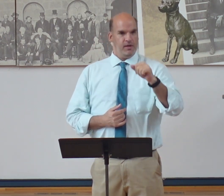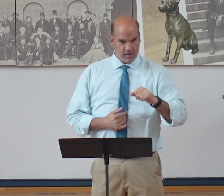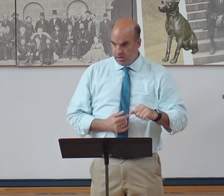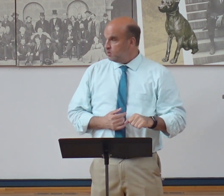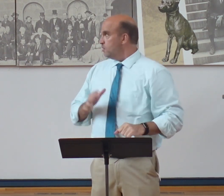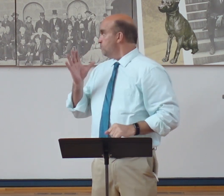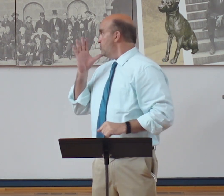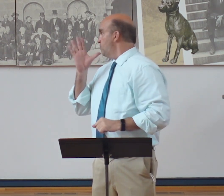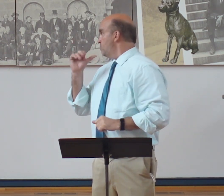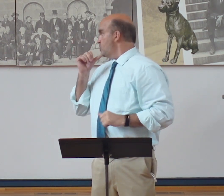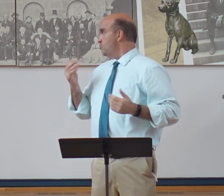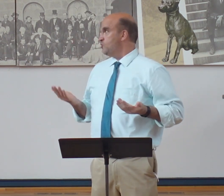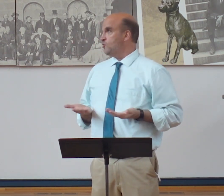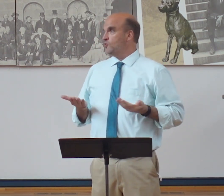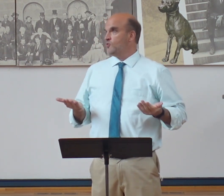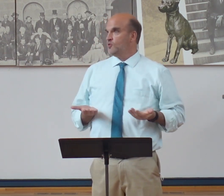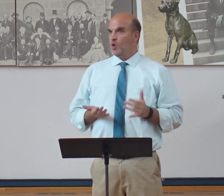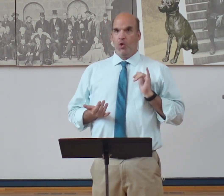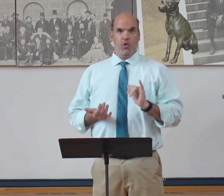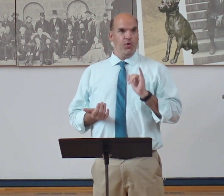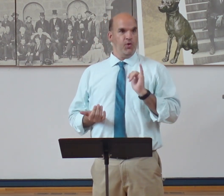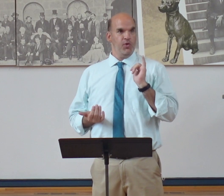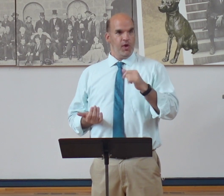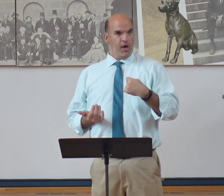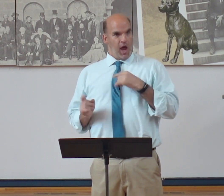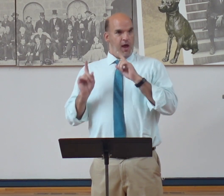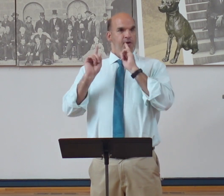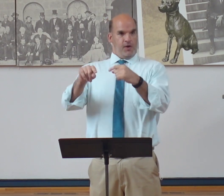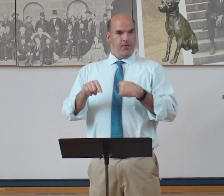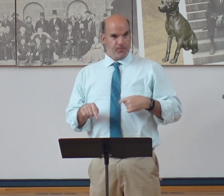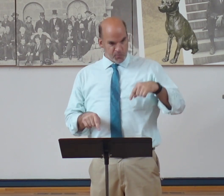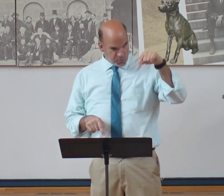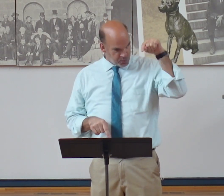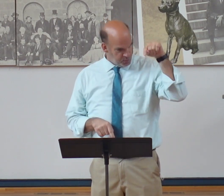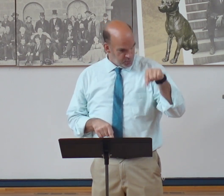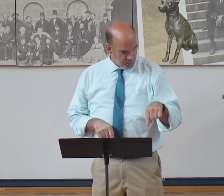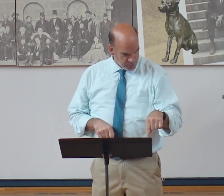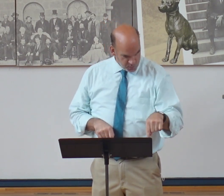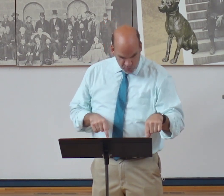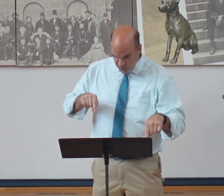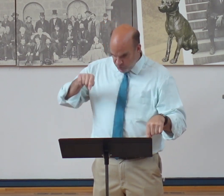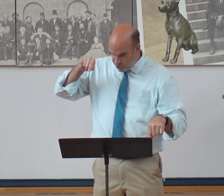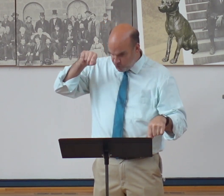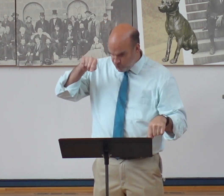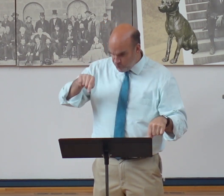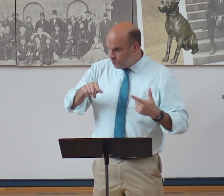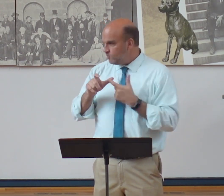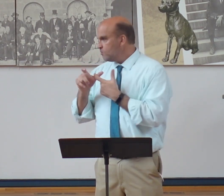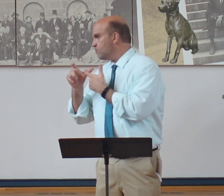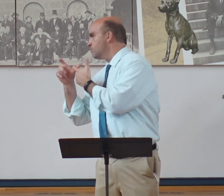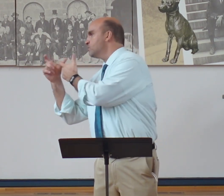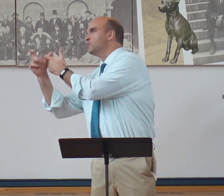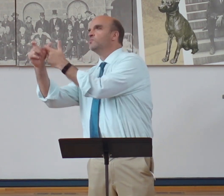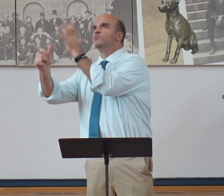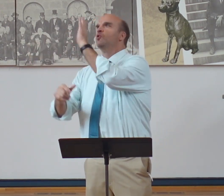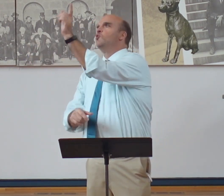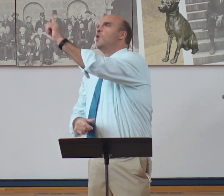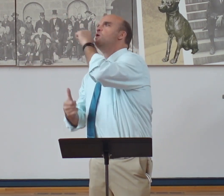And Nancy was listening, and says, "Nancy, go ahead." And I wrote A. And then I went to my